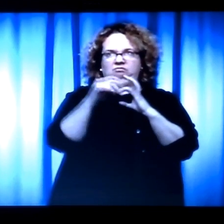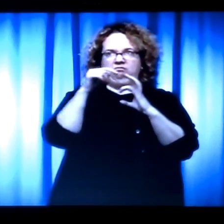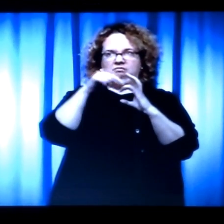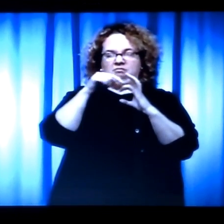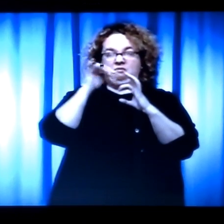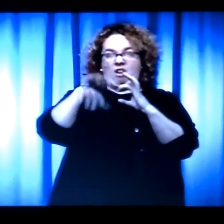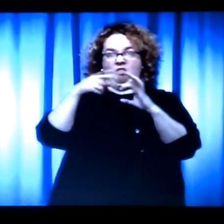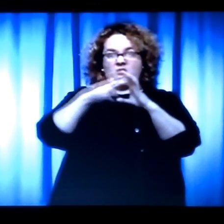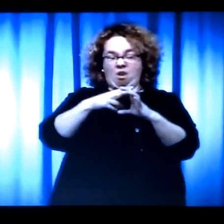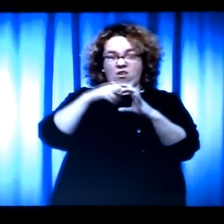Last but not least, we have